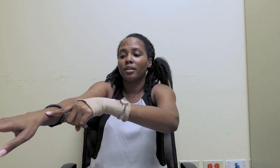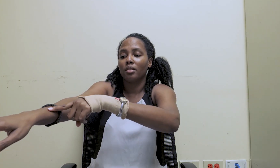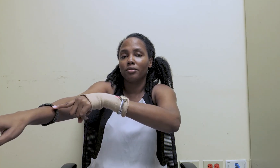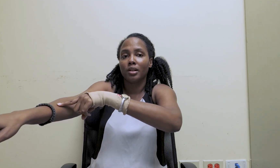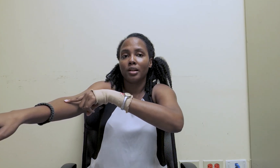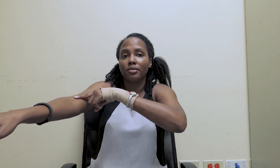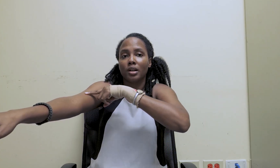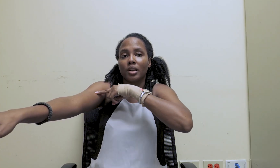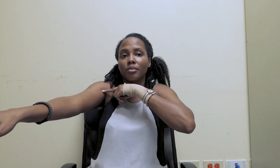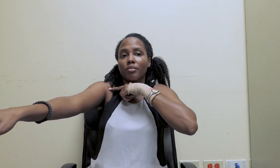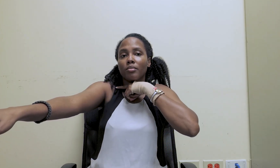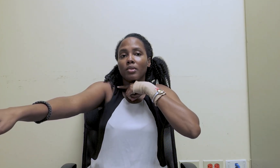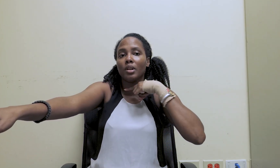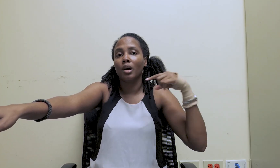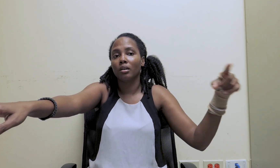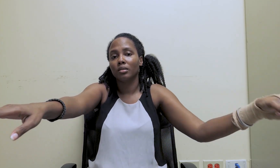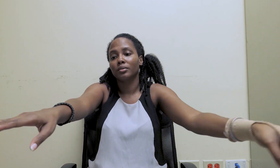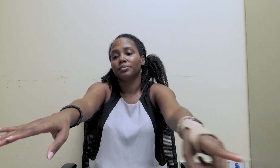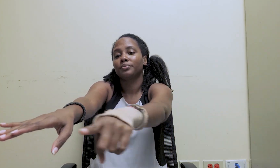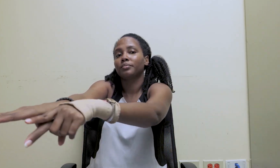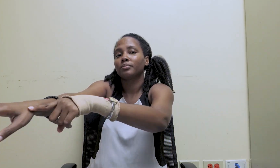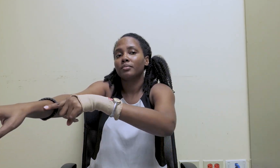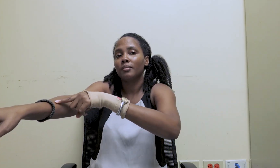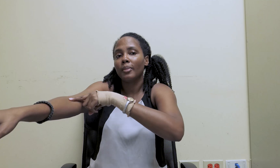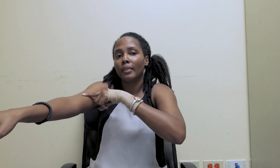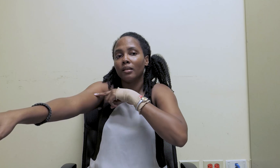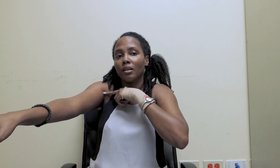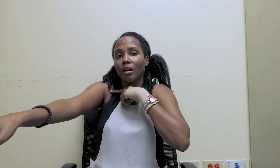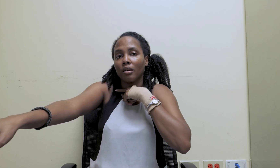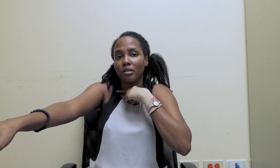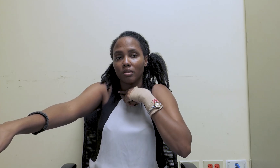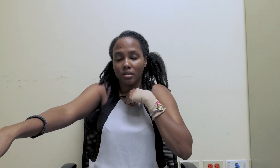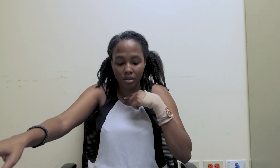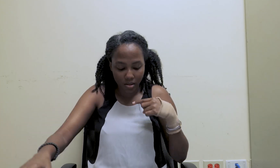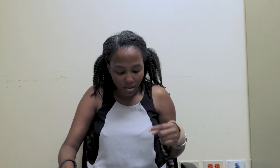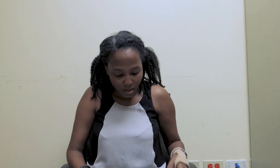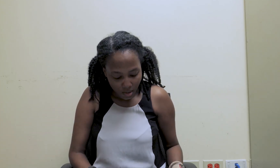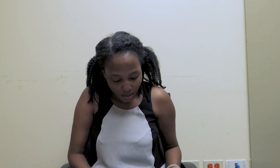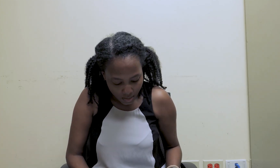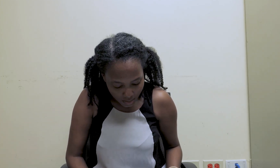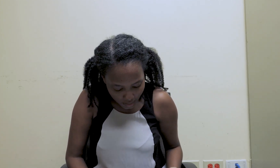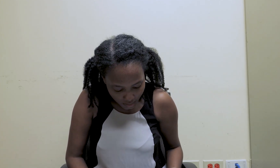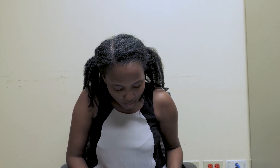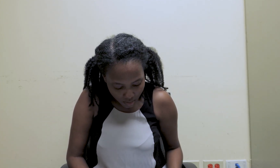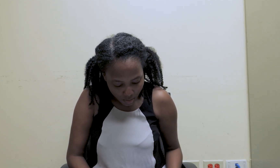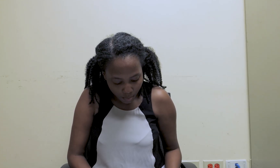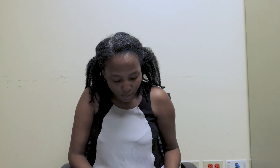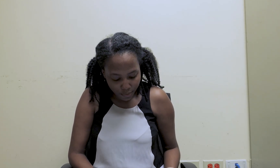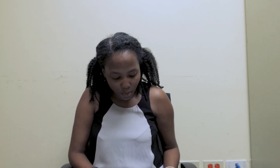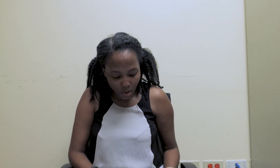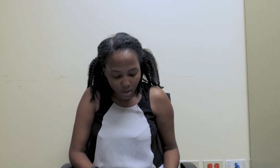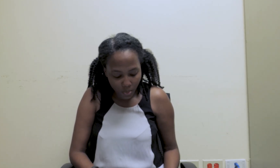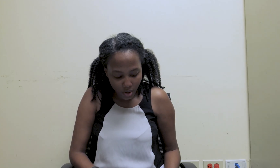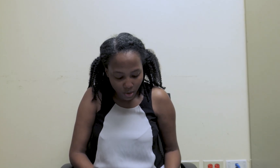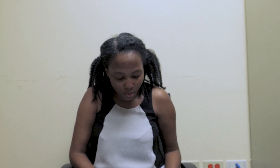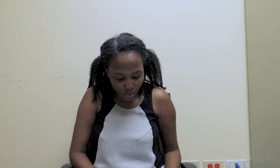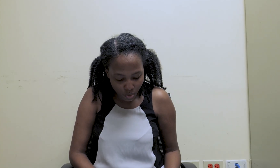length of your left arm. Long. Long. The next line is before we knew